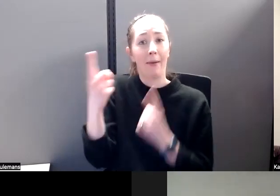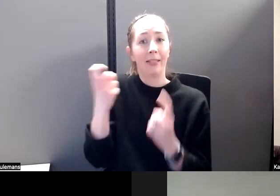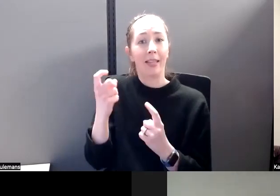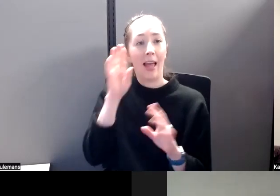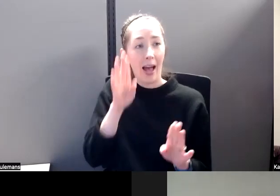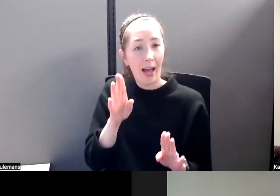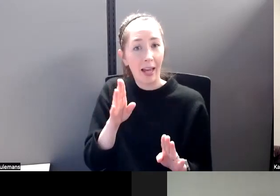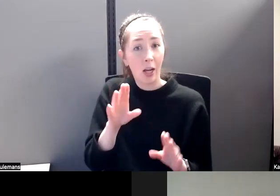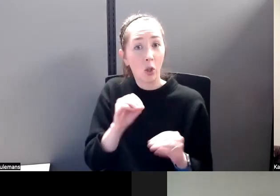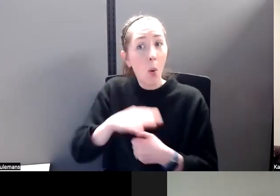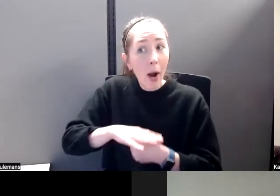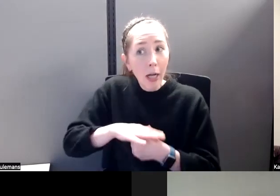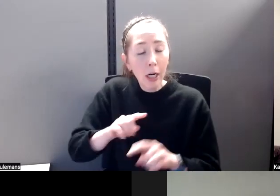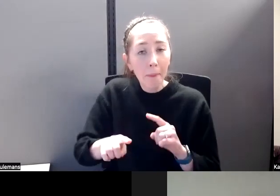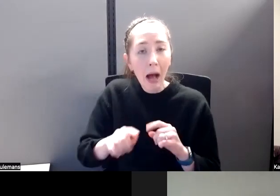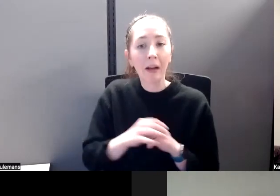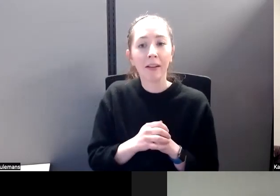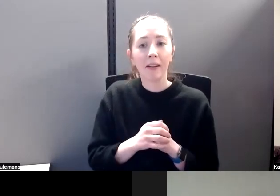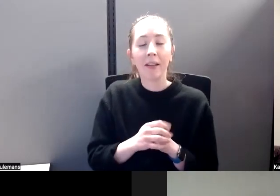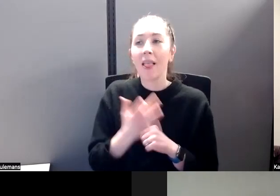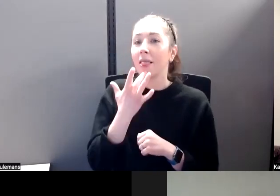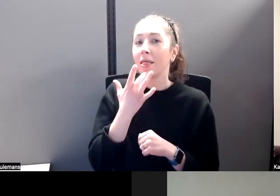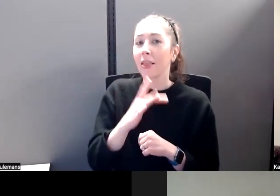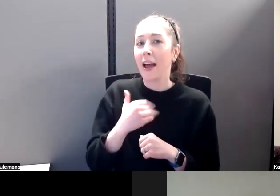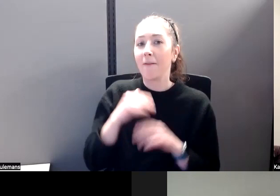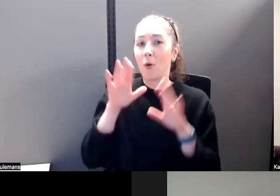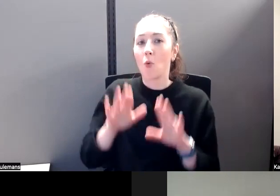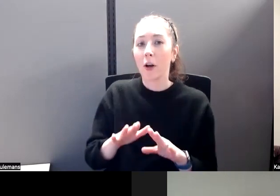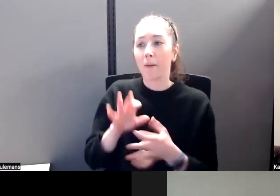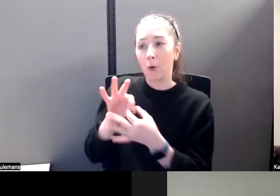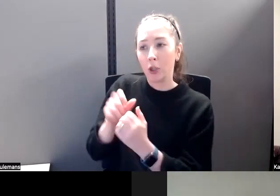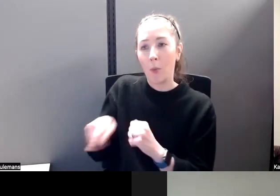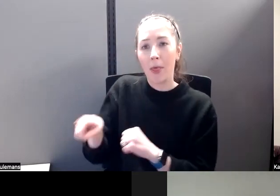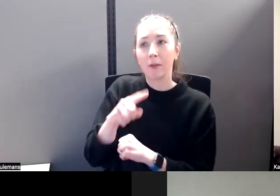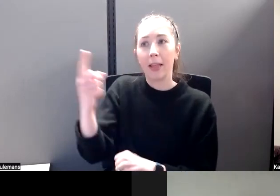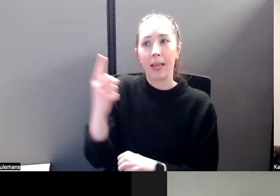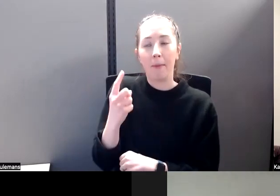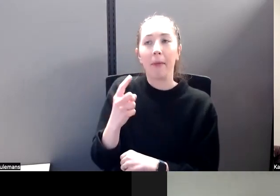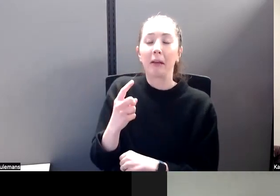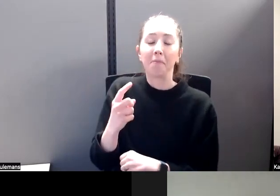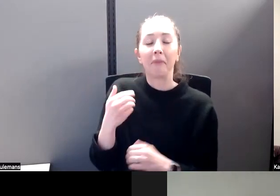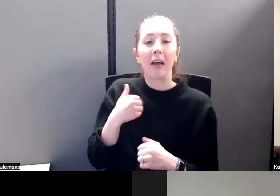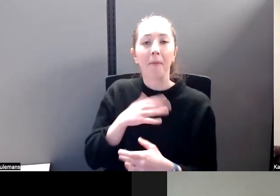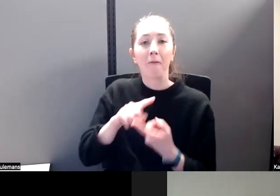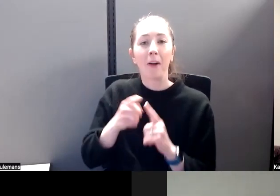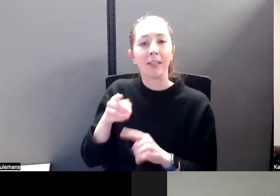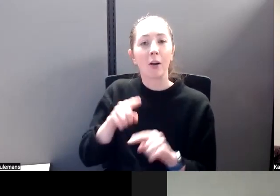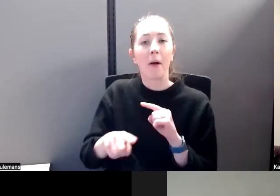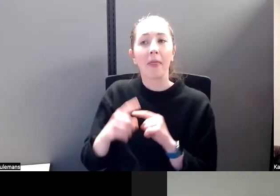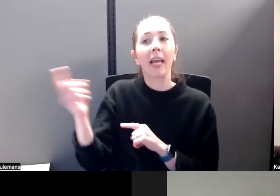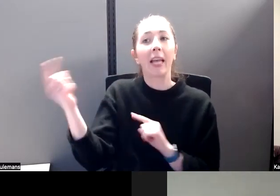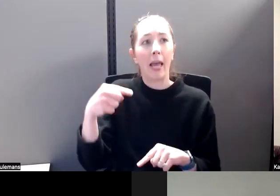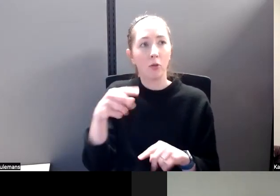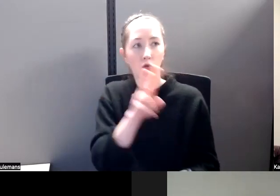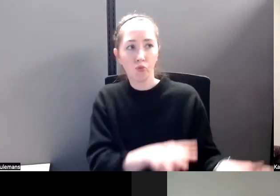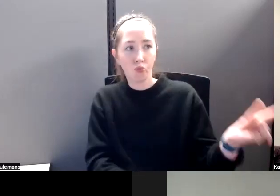me, but luckily I have a wonderful relationship with them. So when they came, it was like having my friends there. But they did come to set to just, you know,